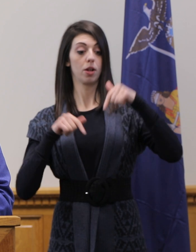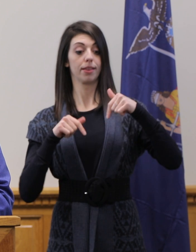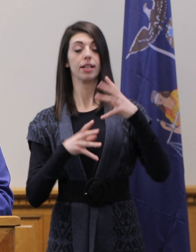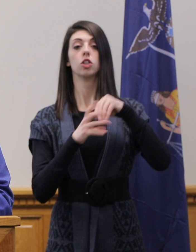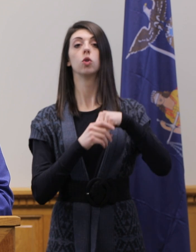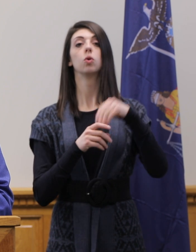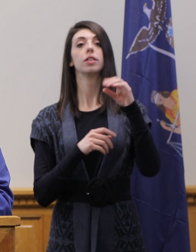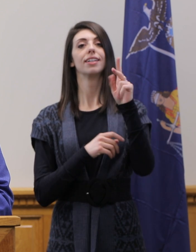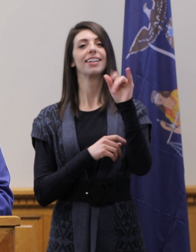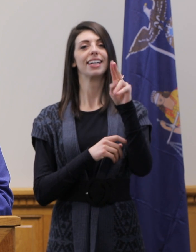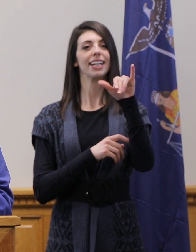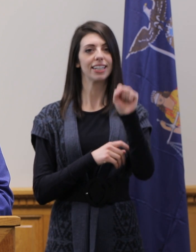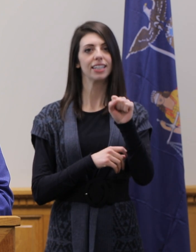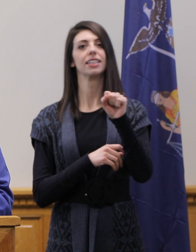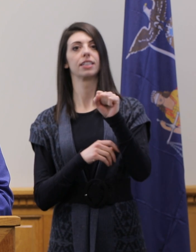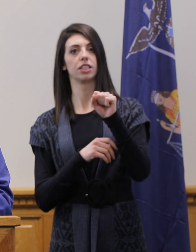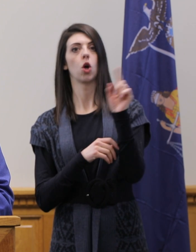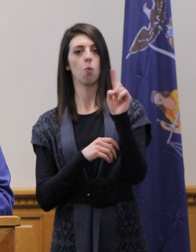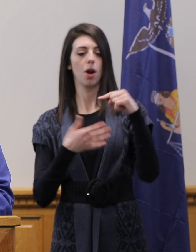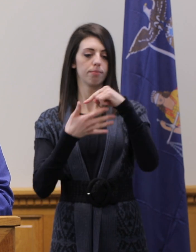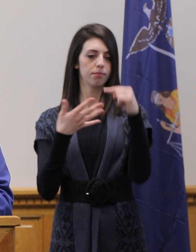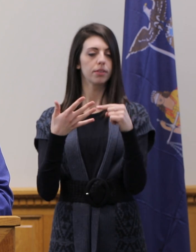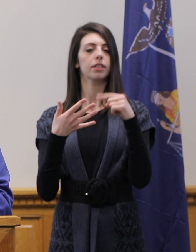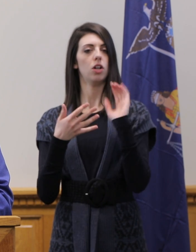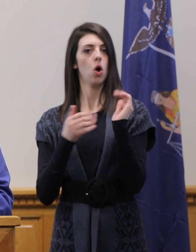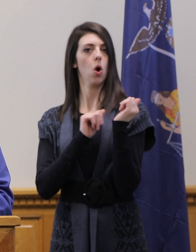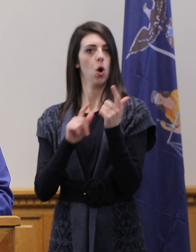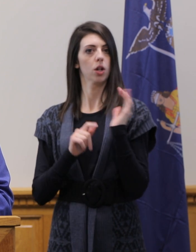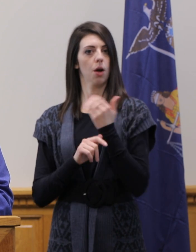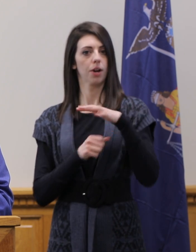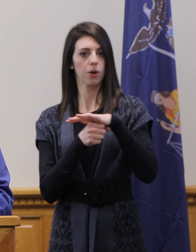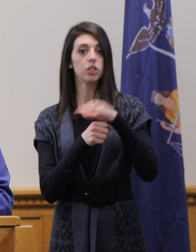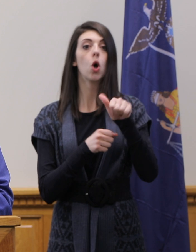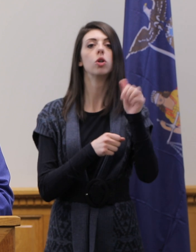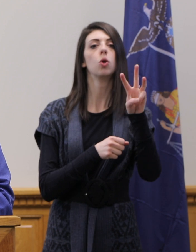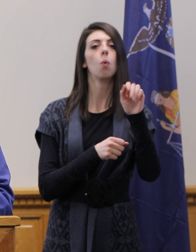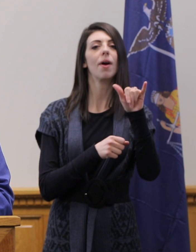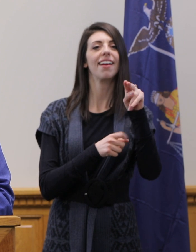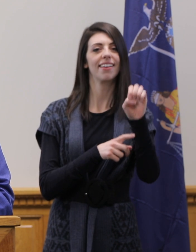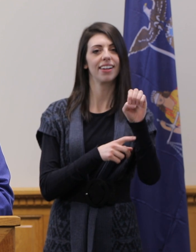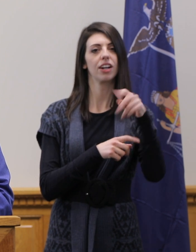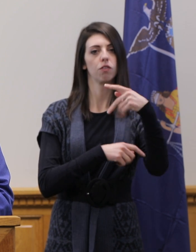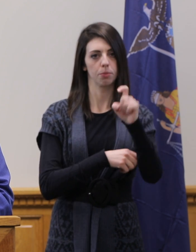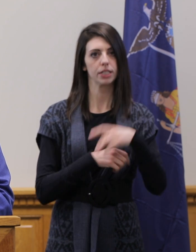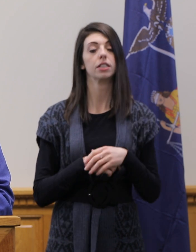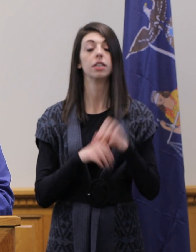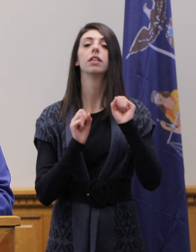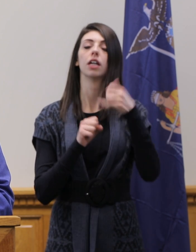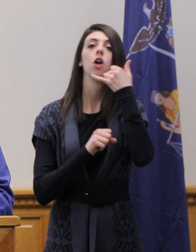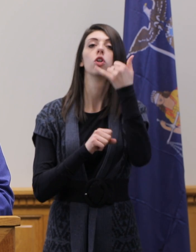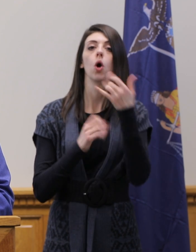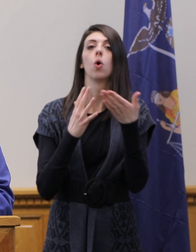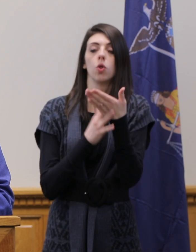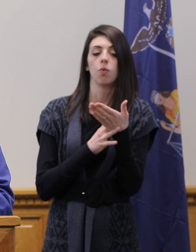Kinney's in Oswego, Mexico, Fulton, and Pulaski, and Wayne Pharmacy in Oswego. These appointments are made through the